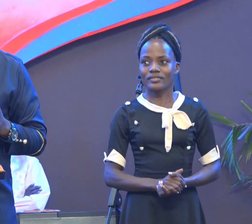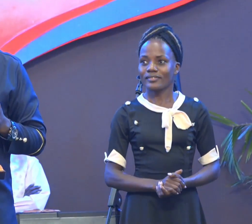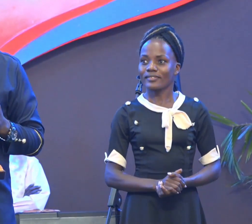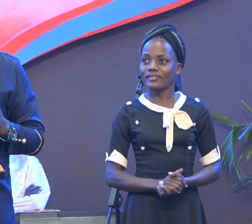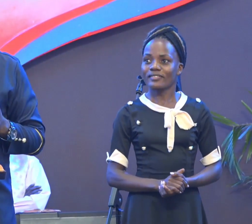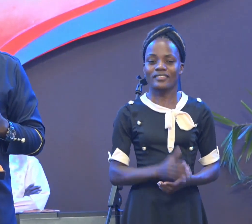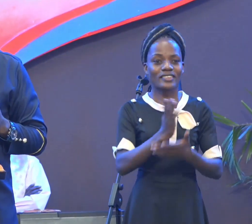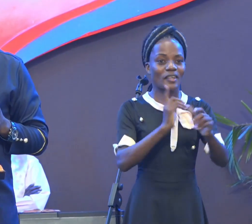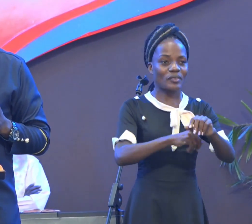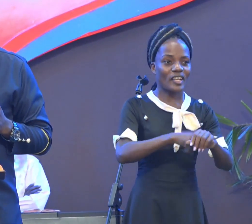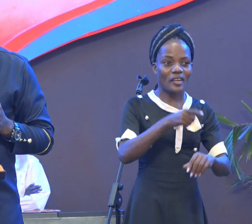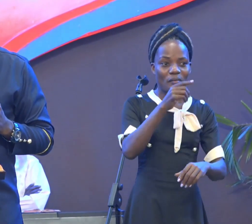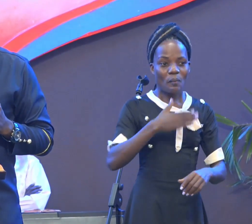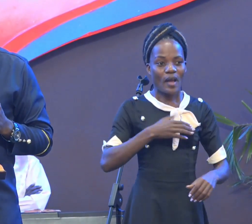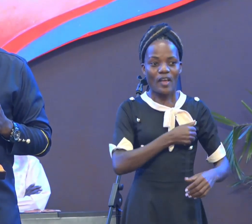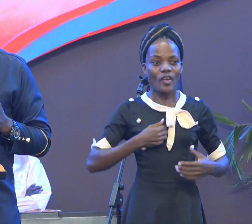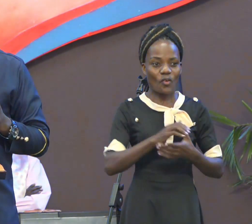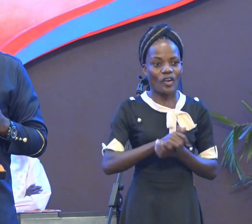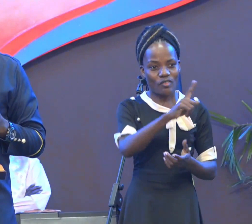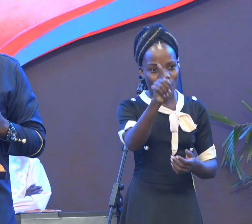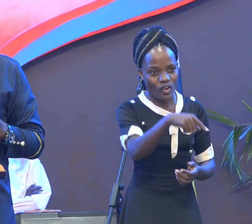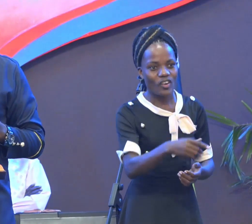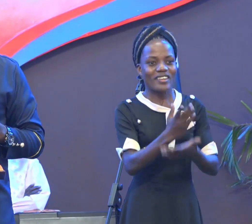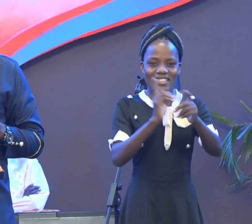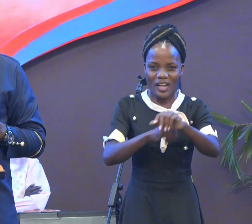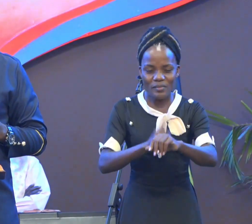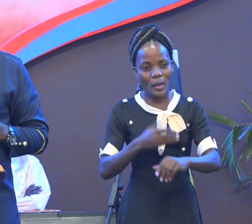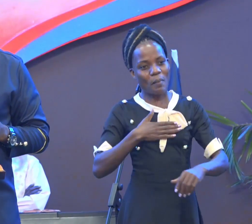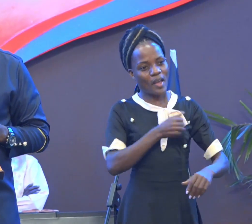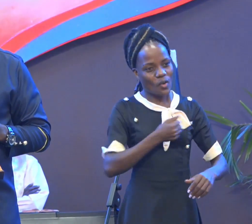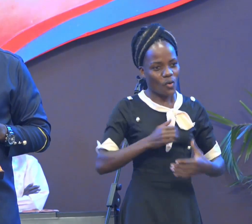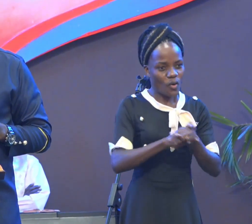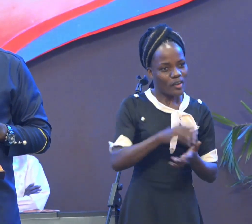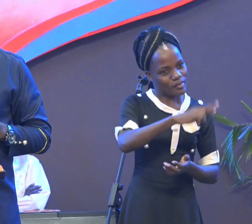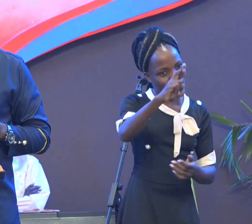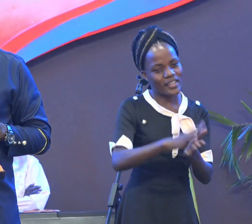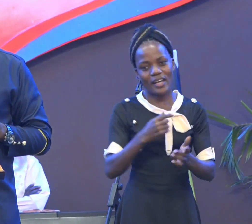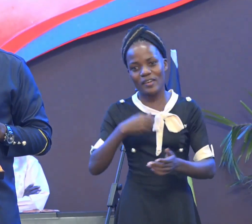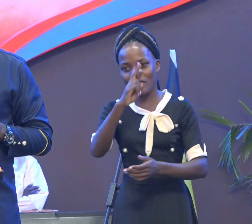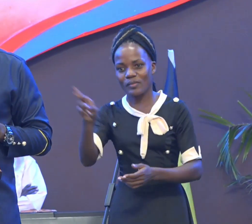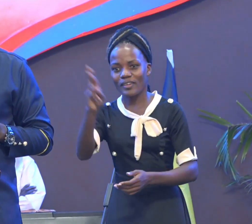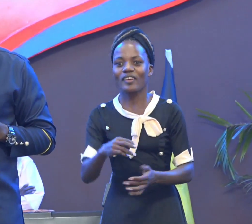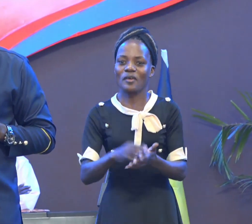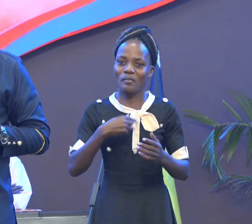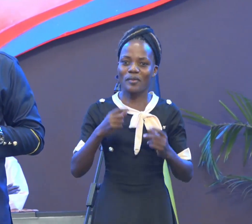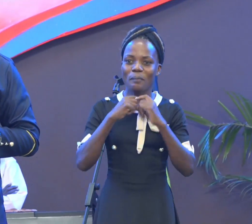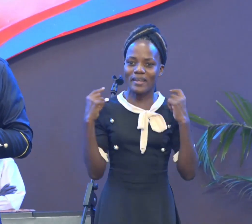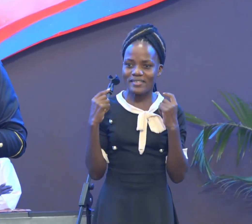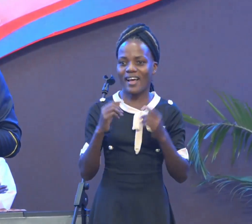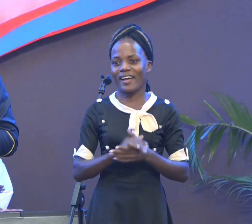one. Sometimes she's in wrong. Sometimes she's right, I'm wrong. And pastor. And yet